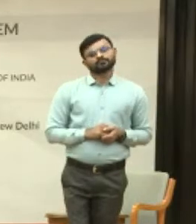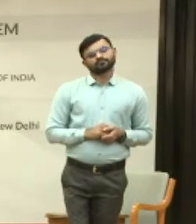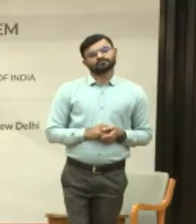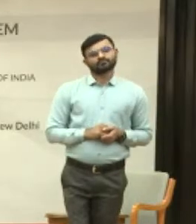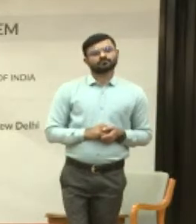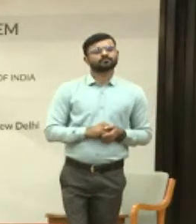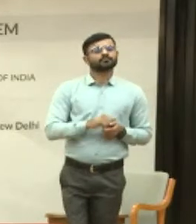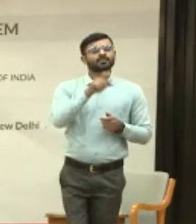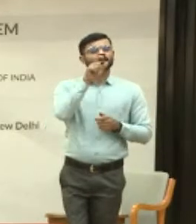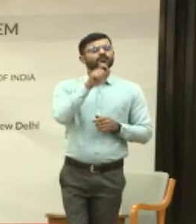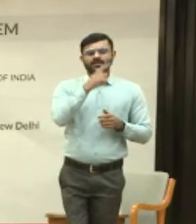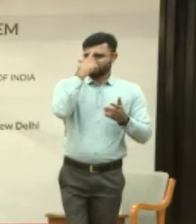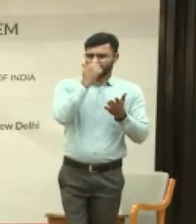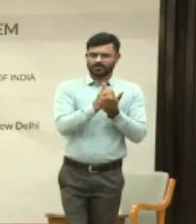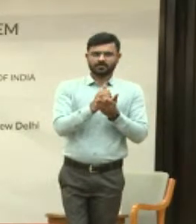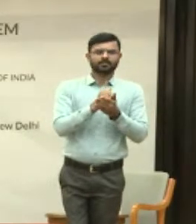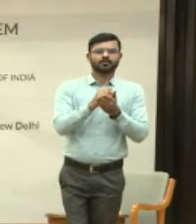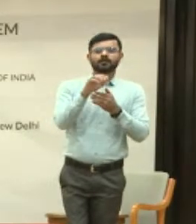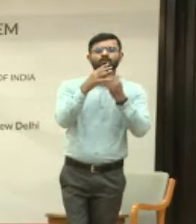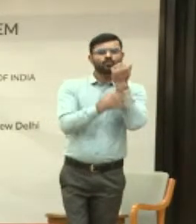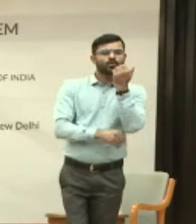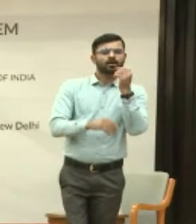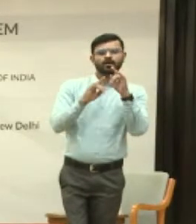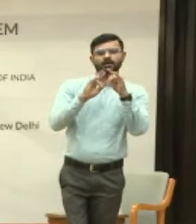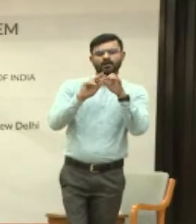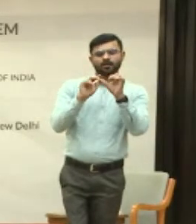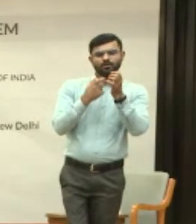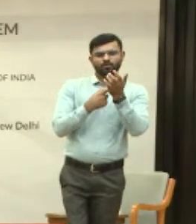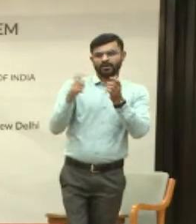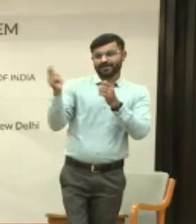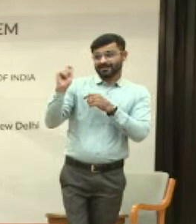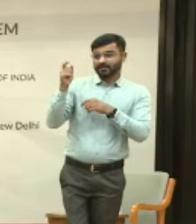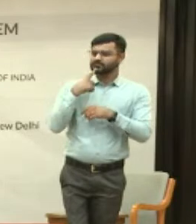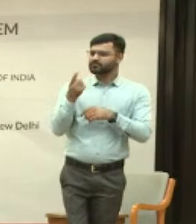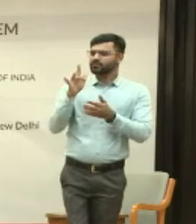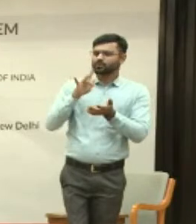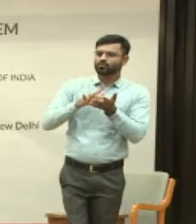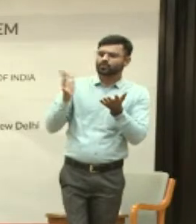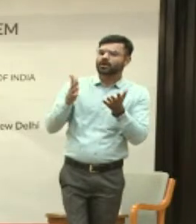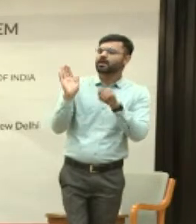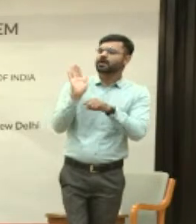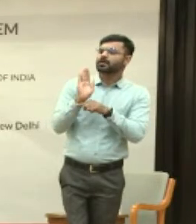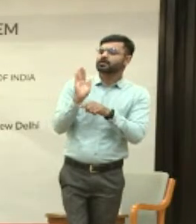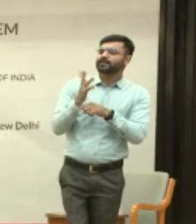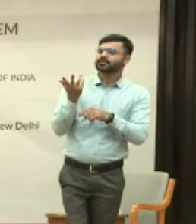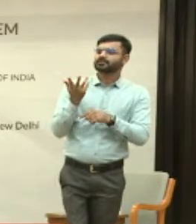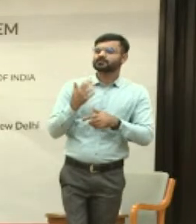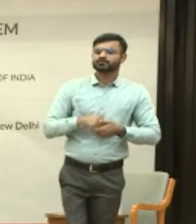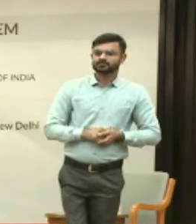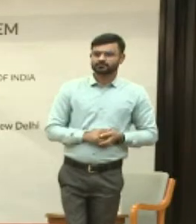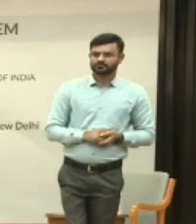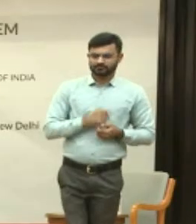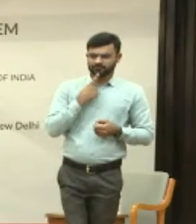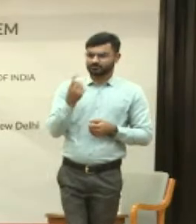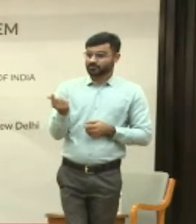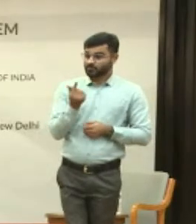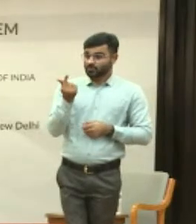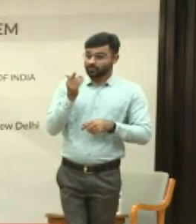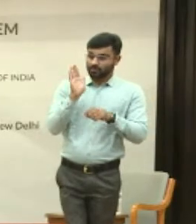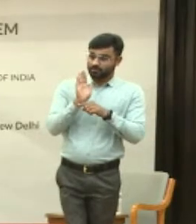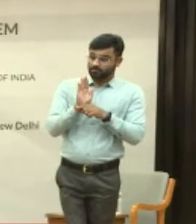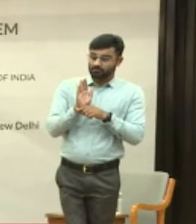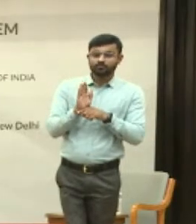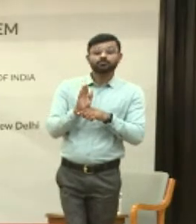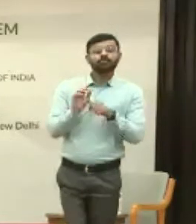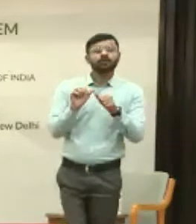the cops will descend on poor vendors who are selling kites and say, where is your license? And use that as an